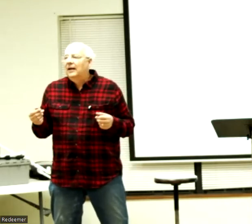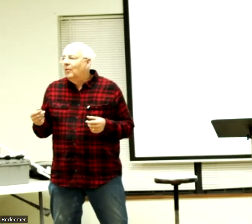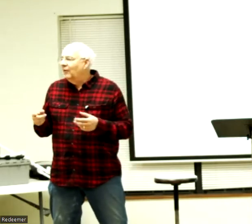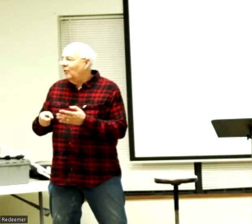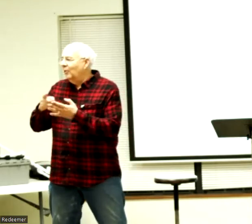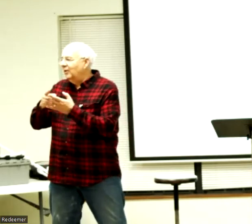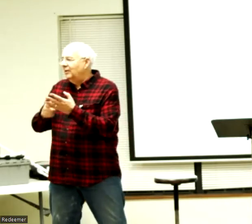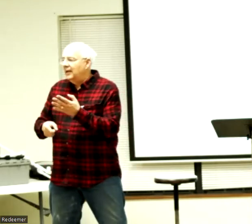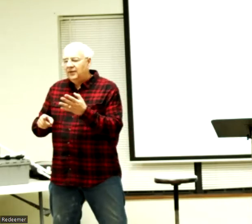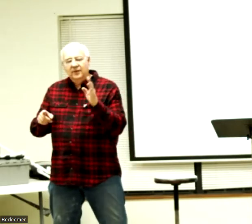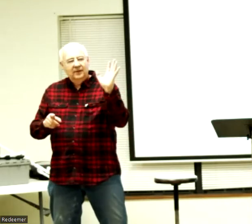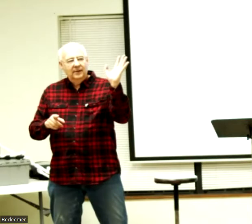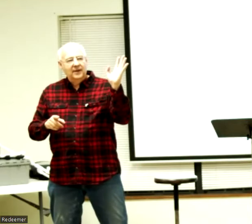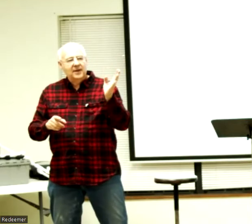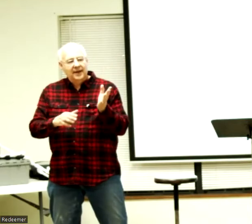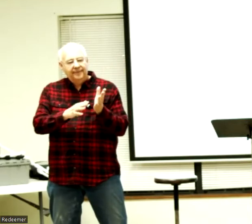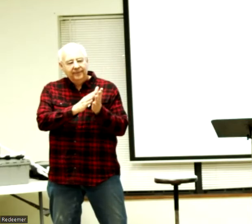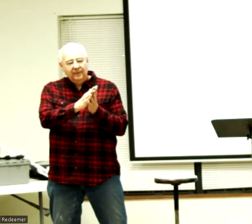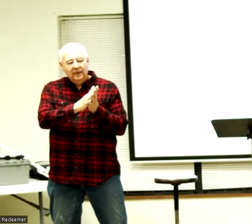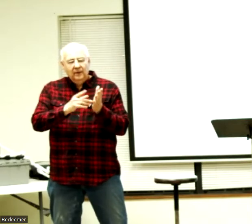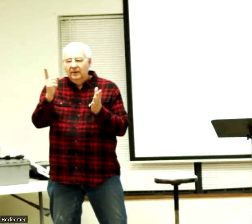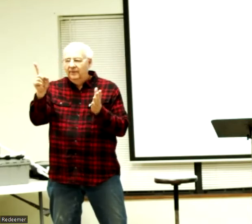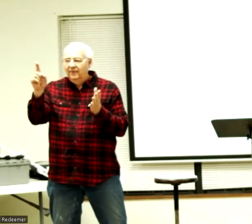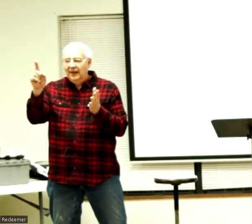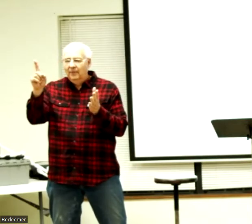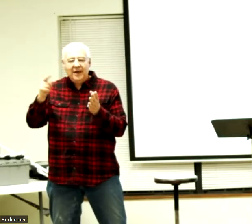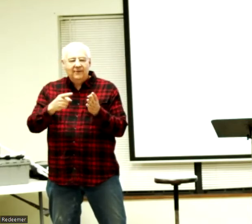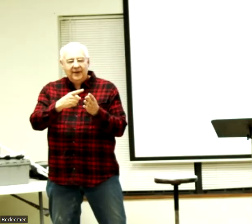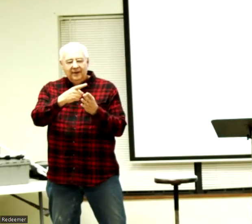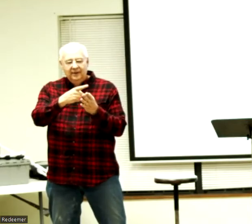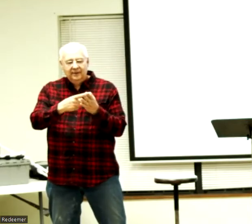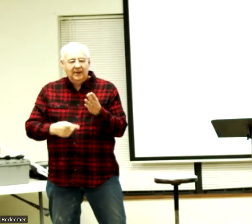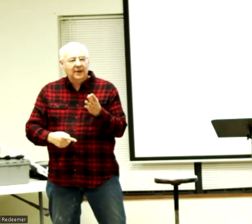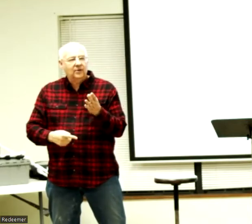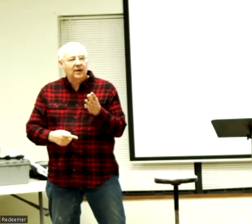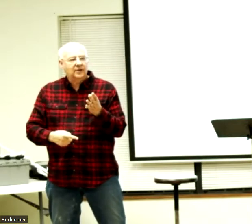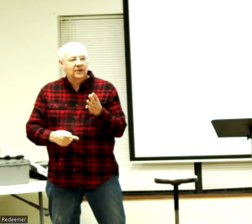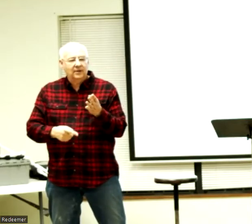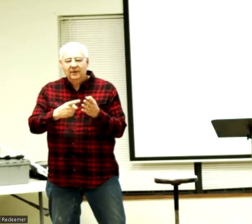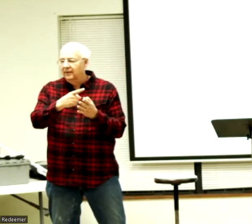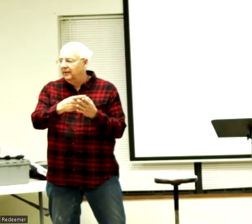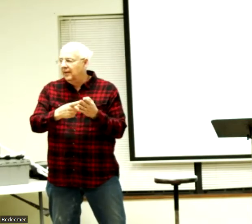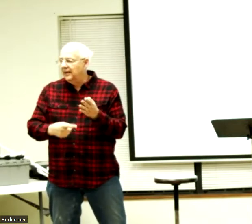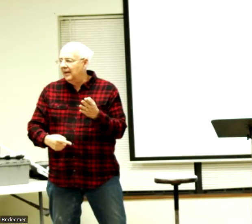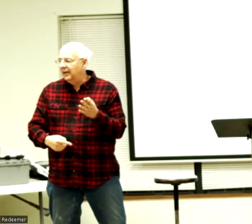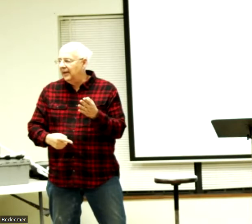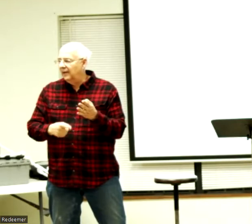more formal is the pointing finger coming across your non-dominant hand.